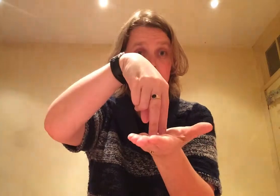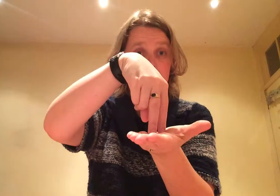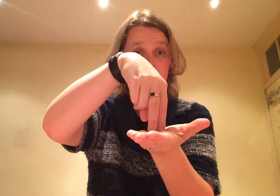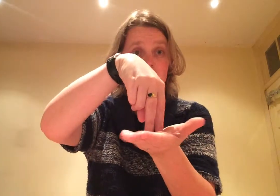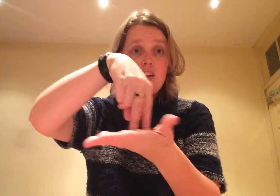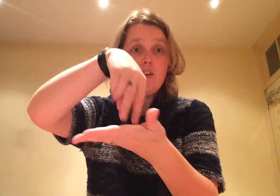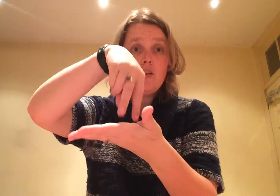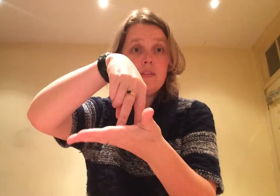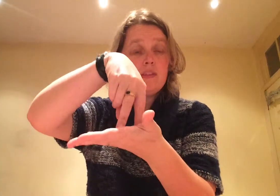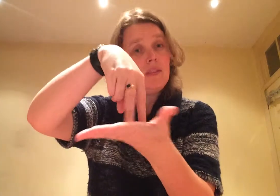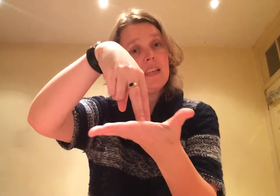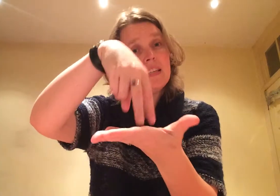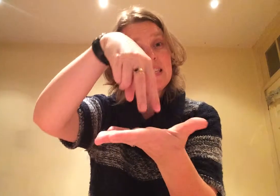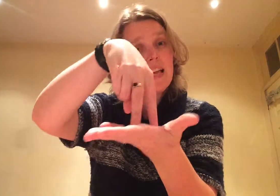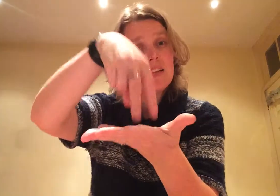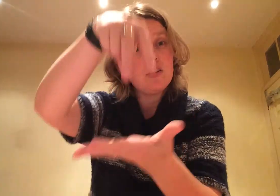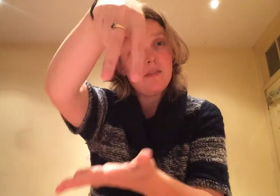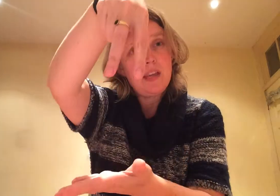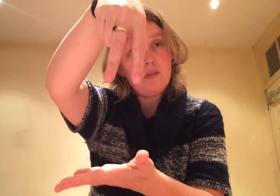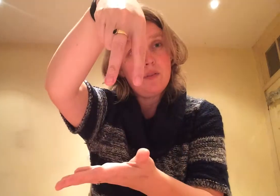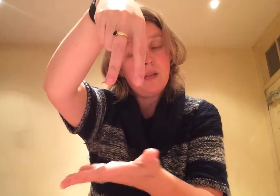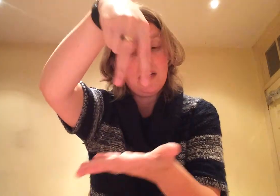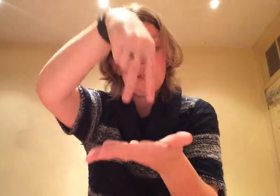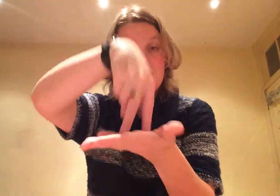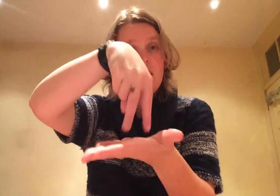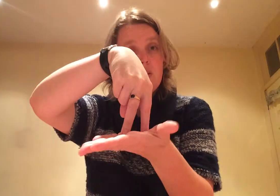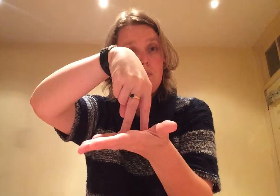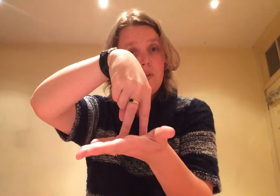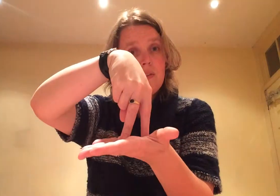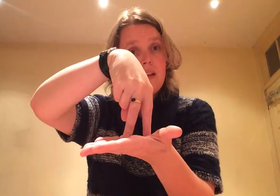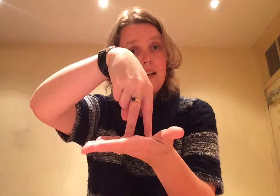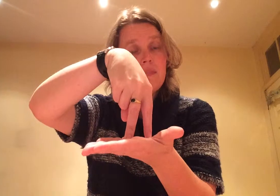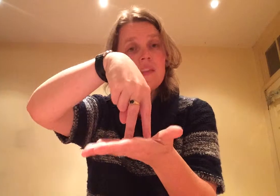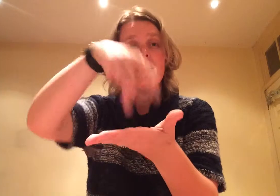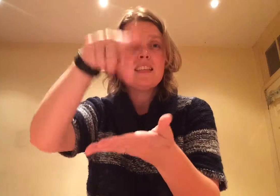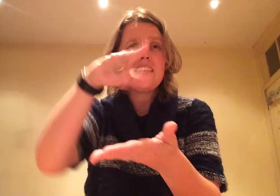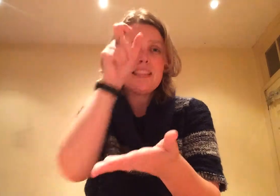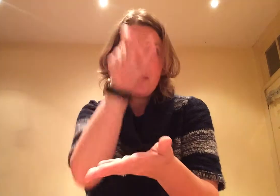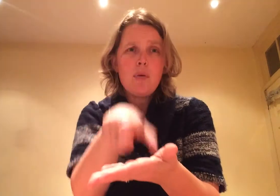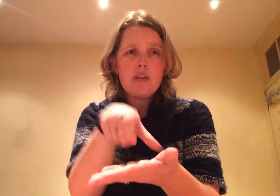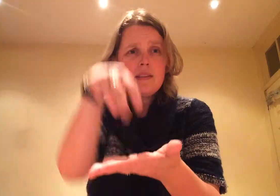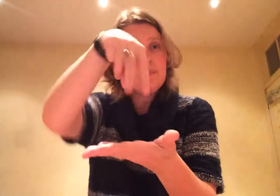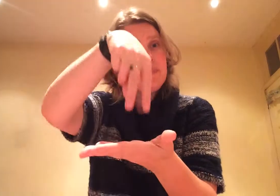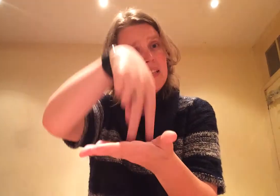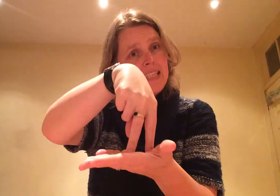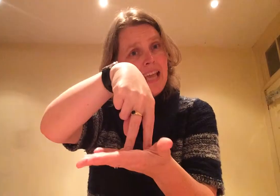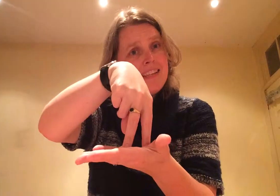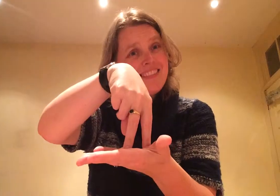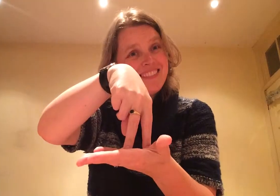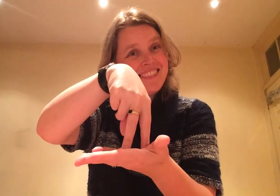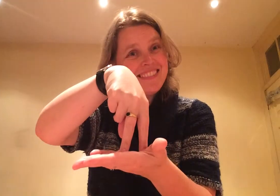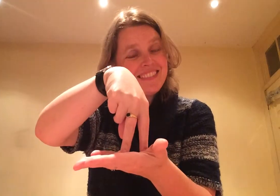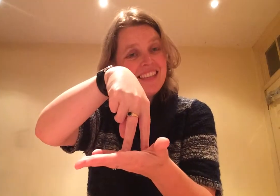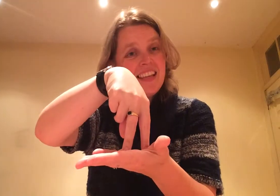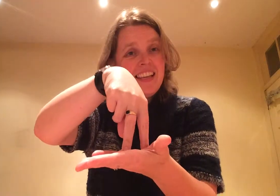stand, you can also do this, stand, and you get your two fingers, you put it on there, so that's like a person, stand. And